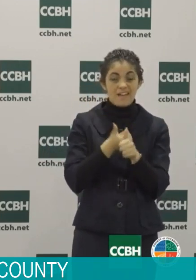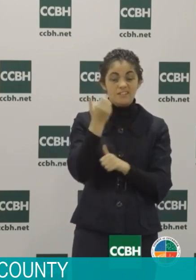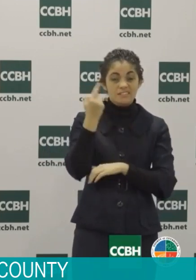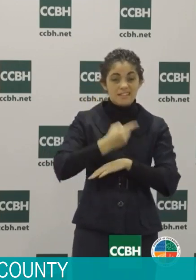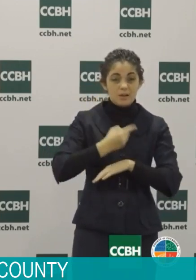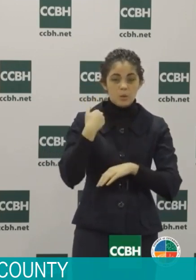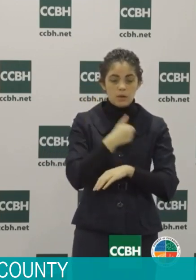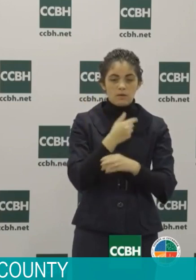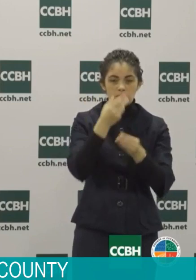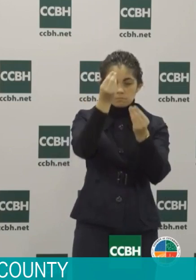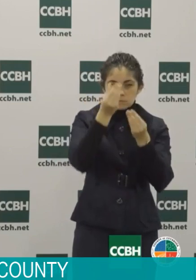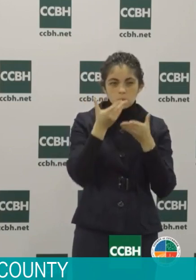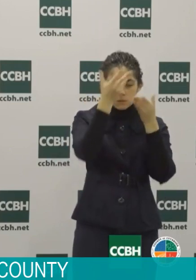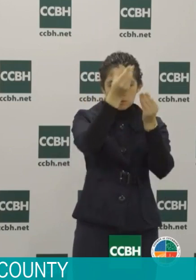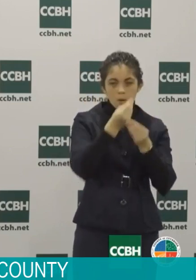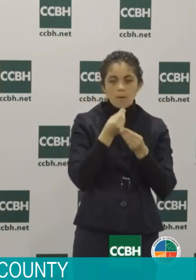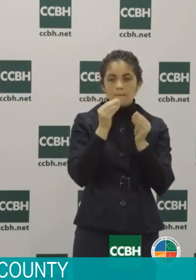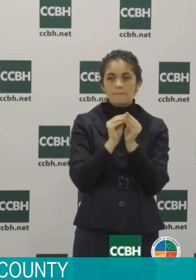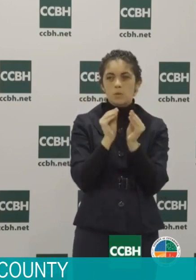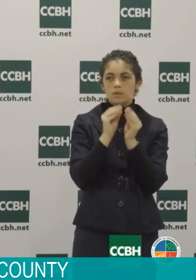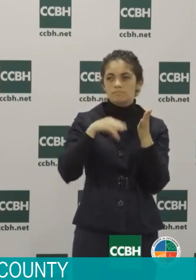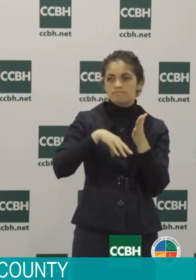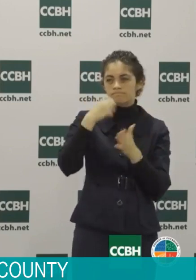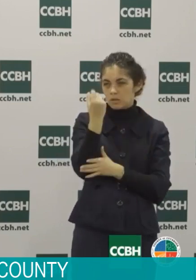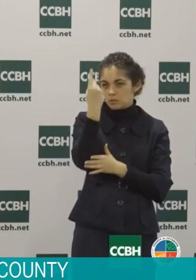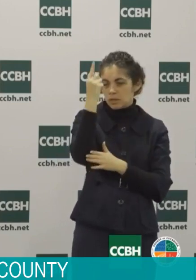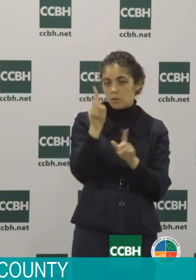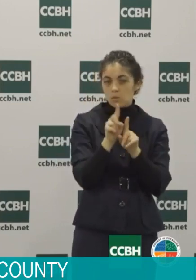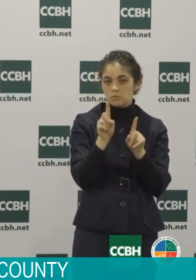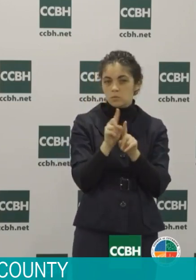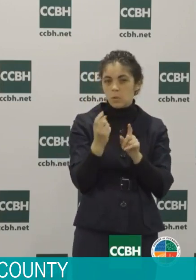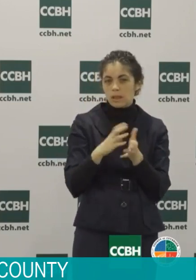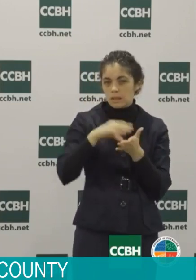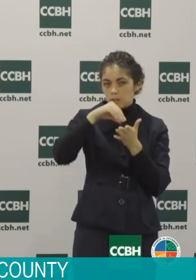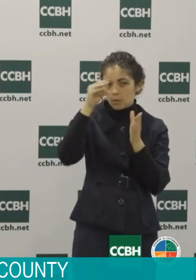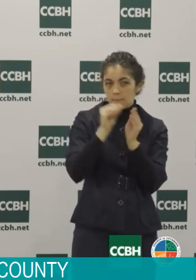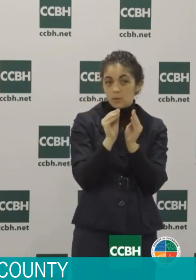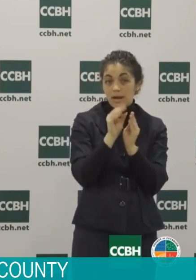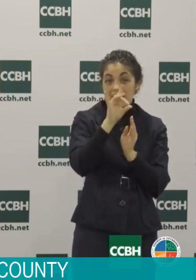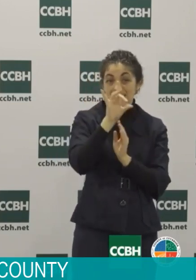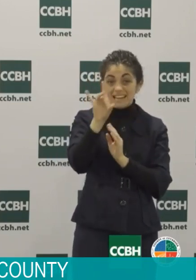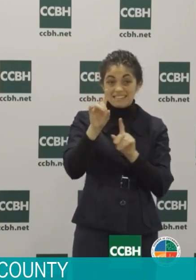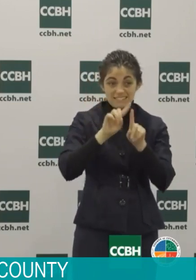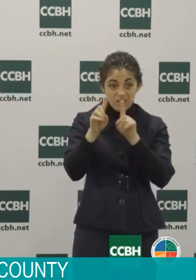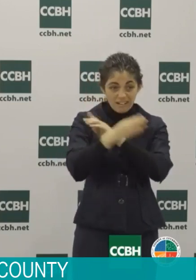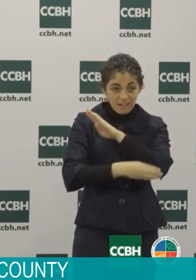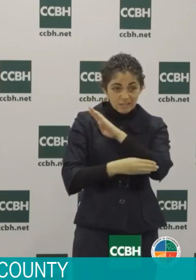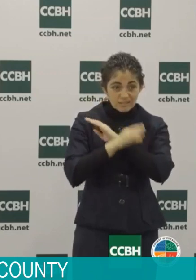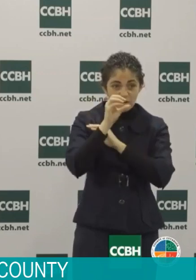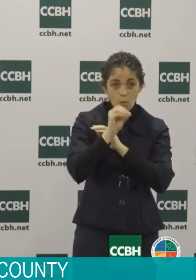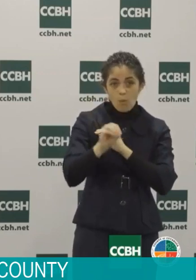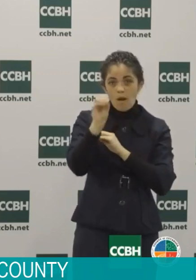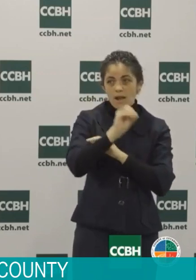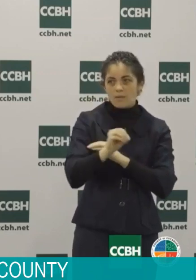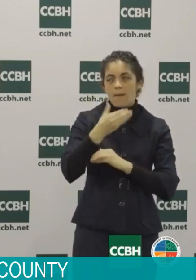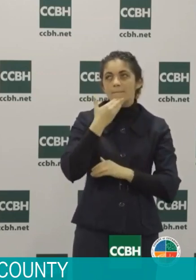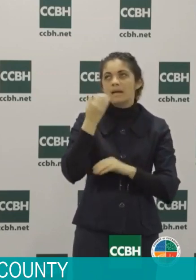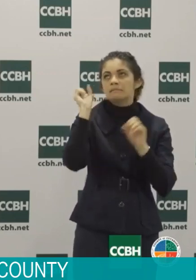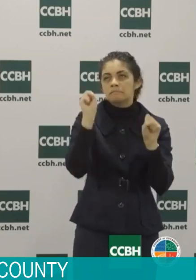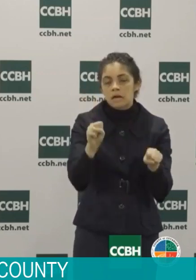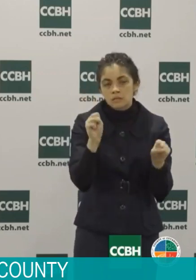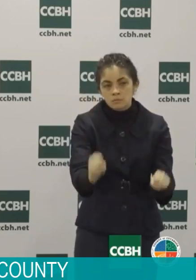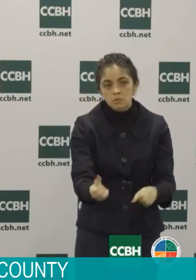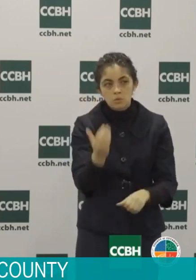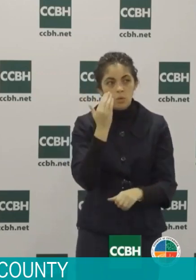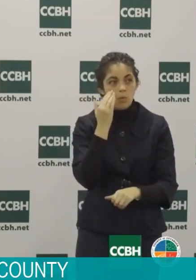get more information and greater clarification on the extent of these orders. We have 88 counties in Ohio, and we're doing the best we can,